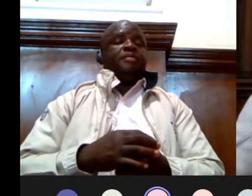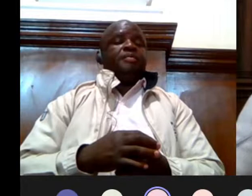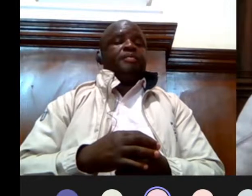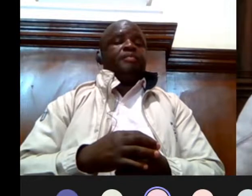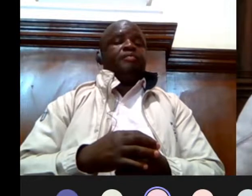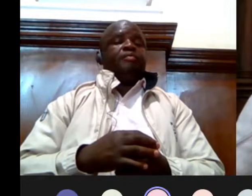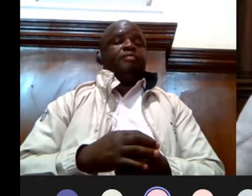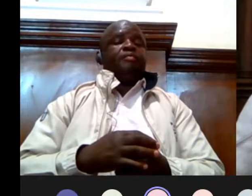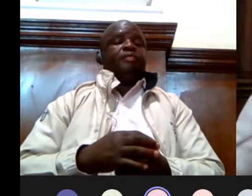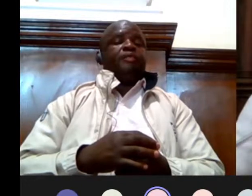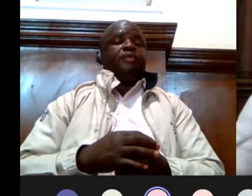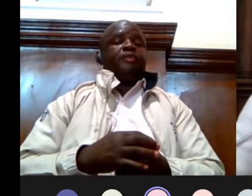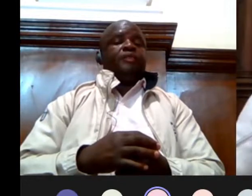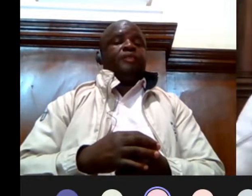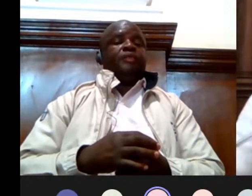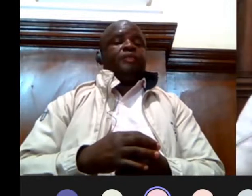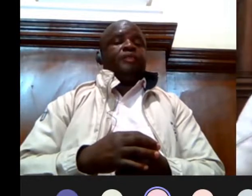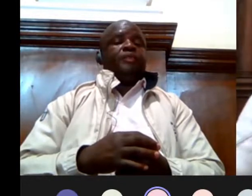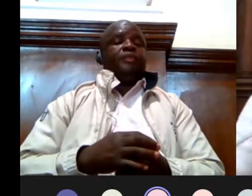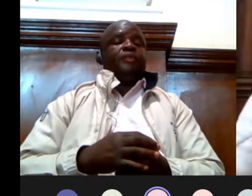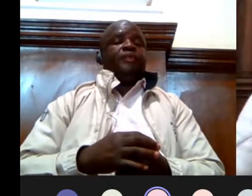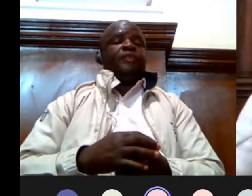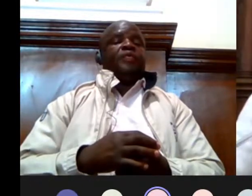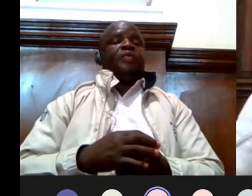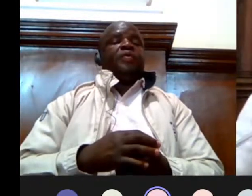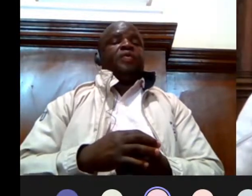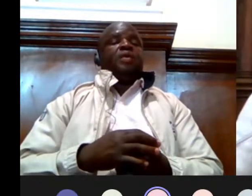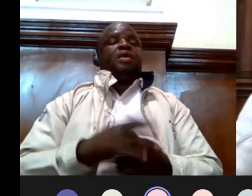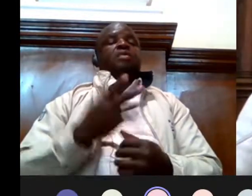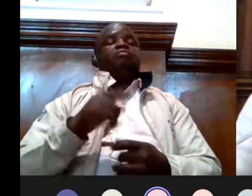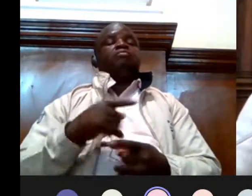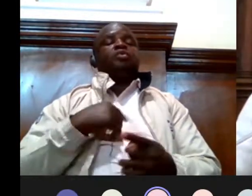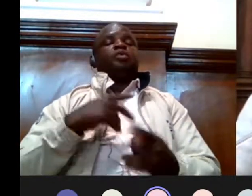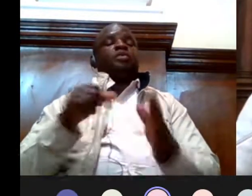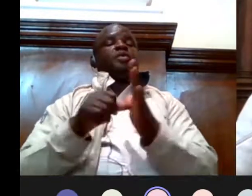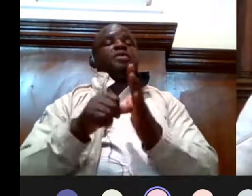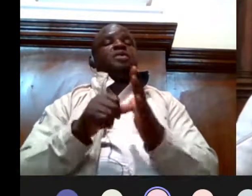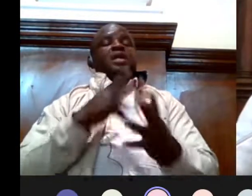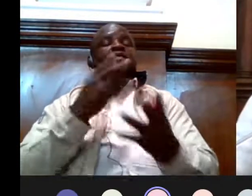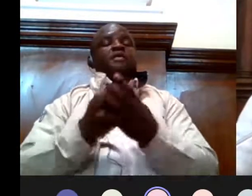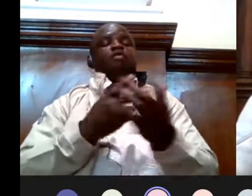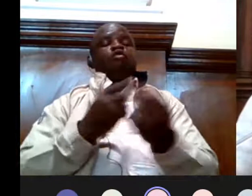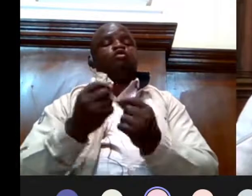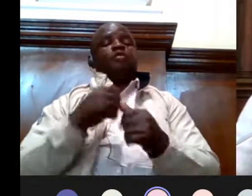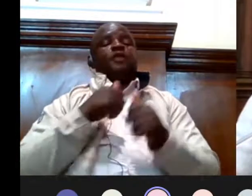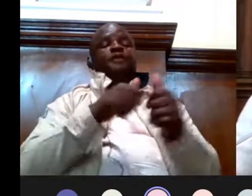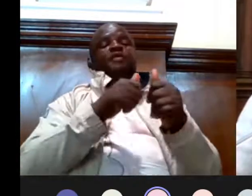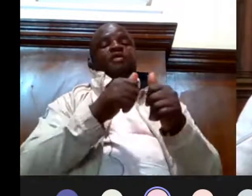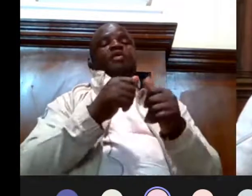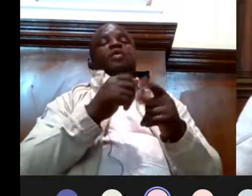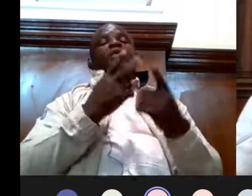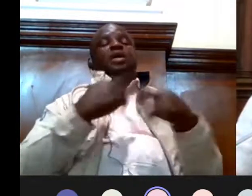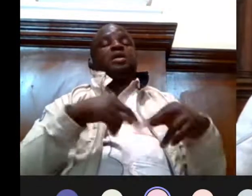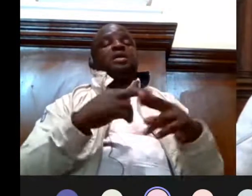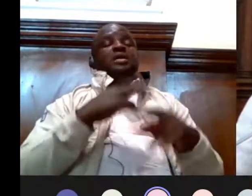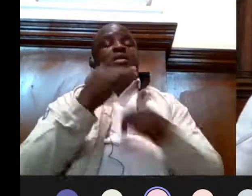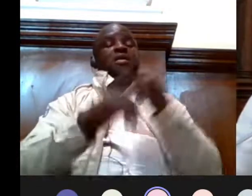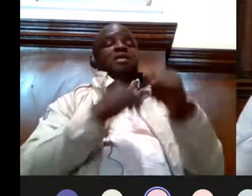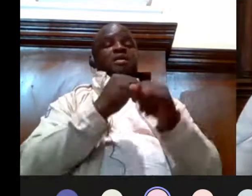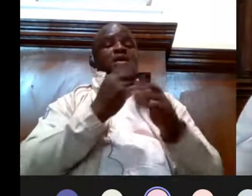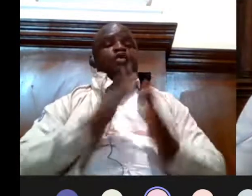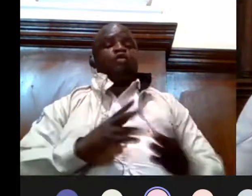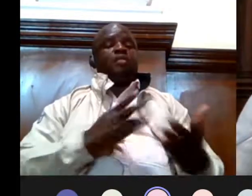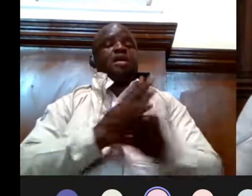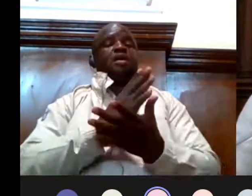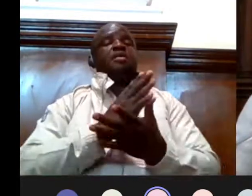universal values of human rights, with specific purpose of promoting the human